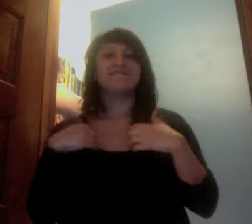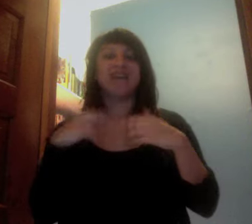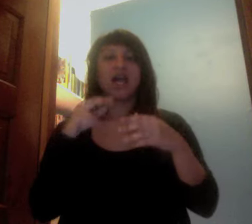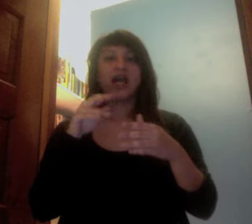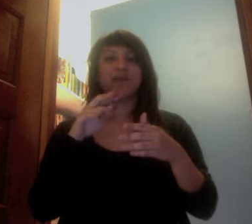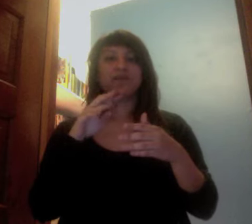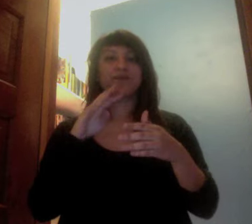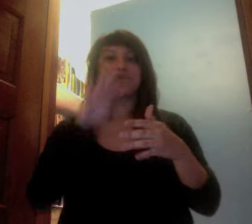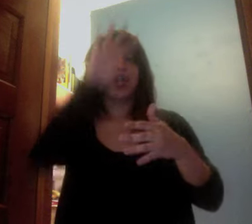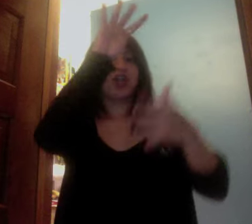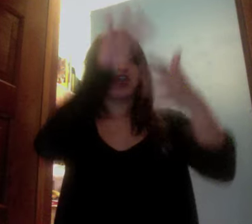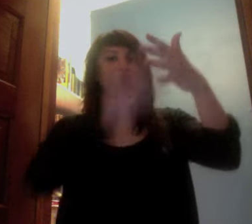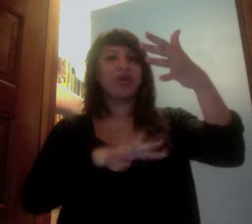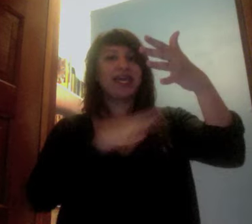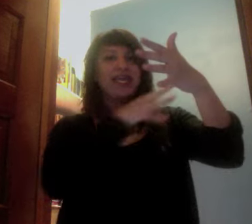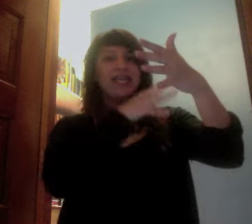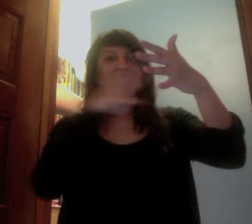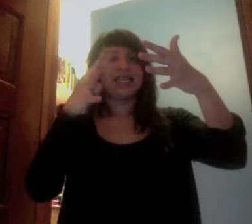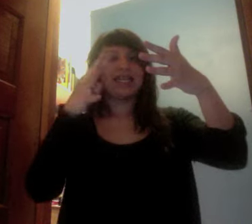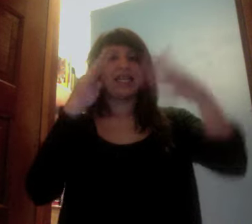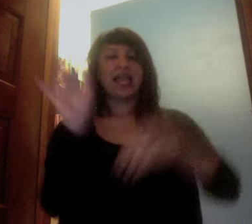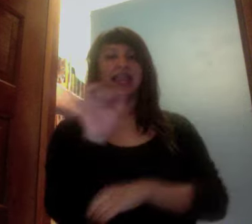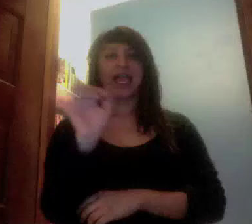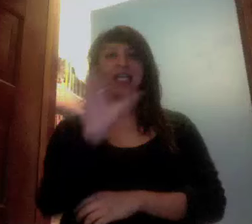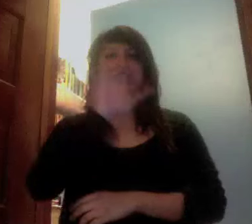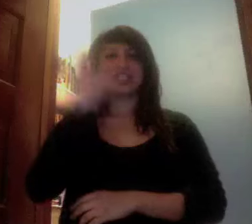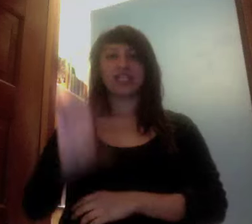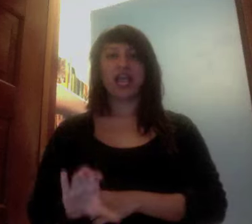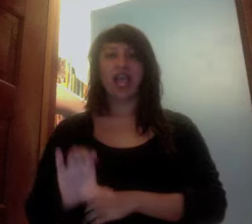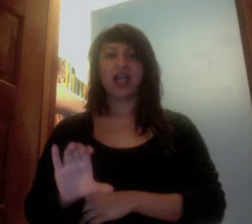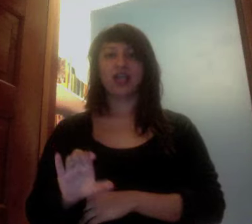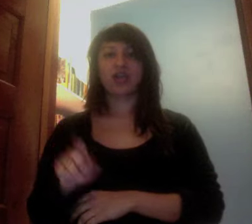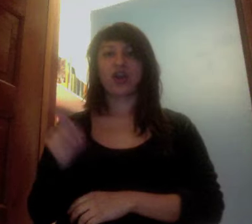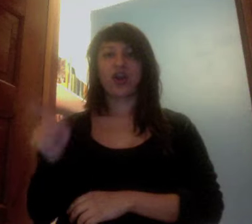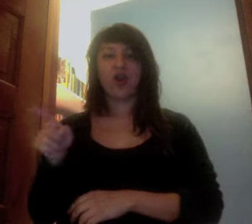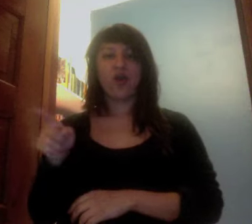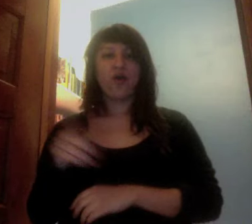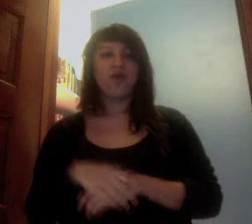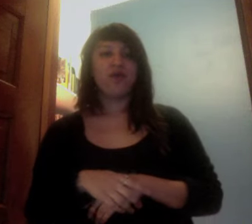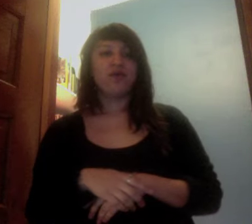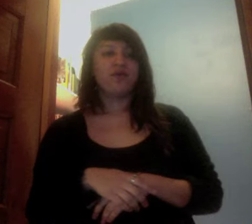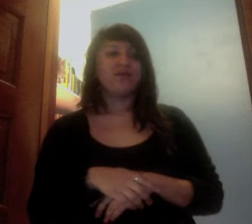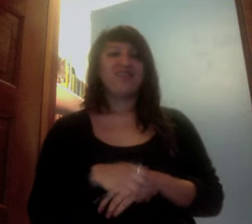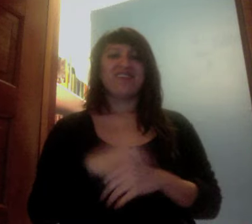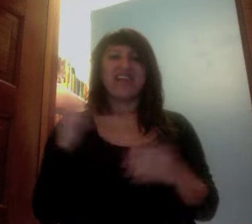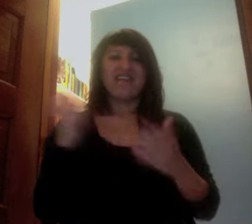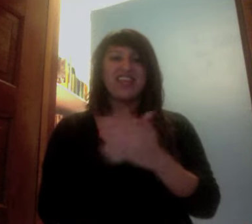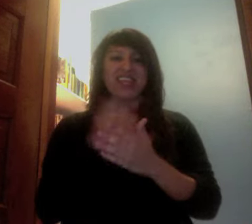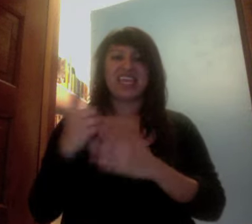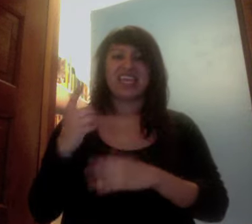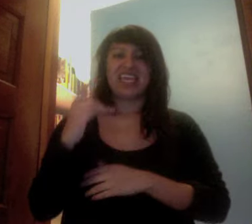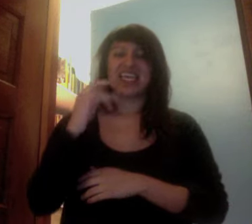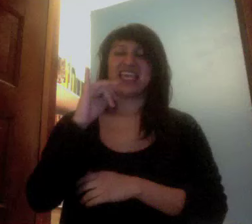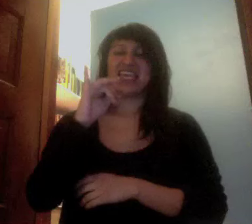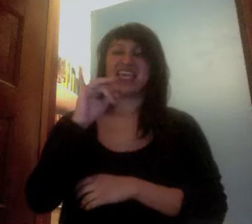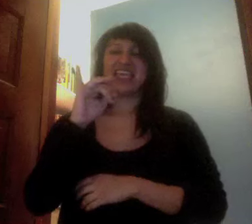like in Chicago. Everything, you can be on the same street and it winds and curves around and the name changes a